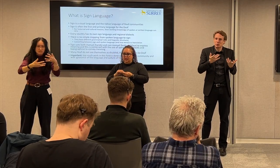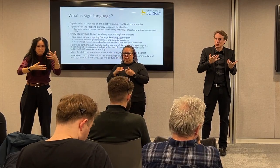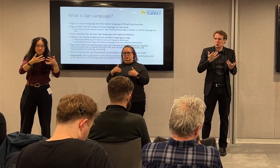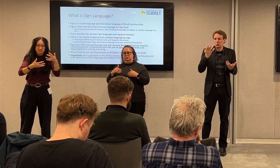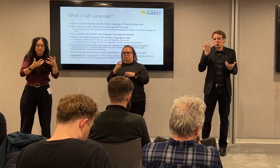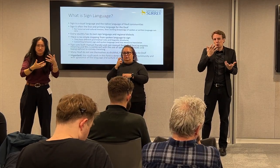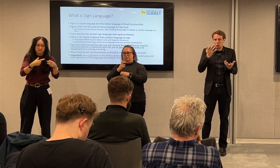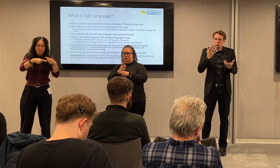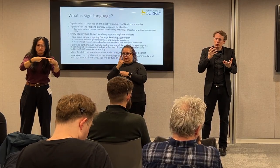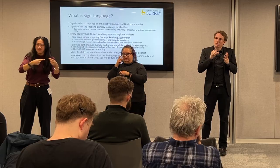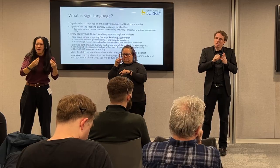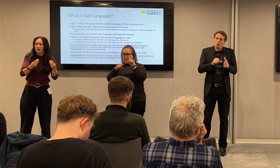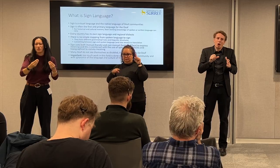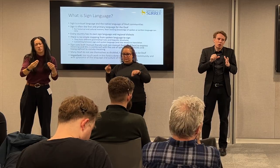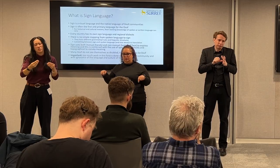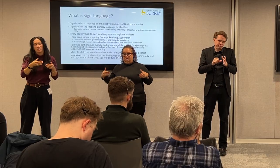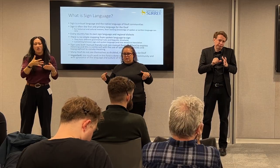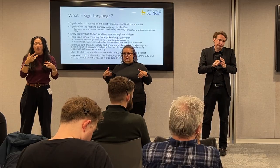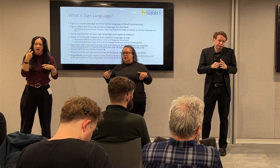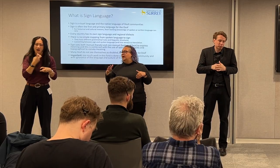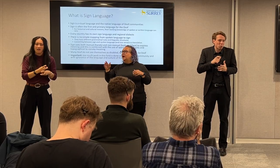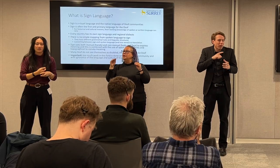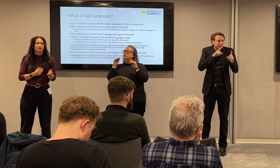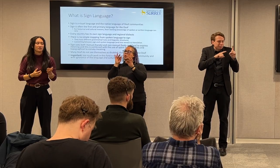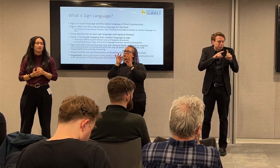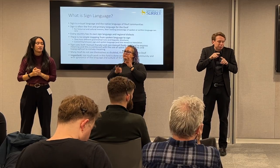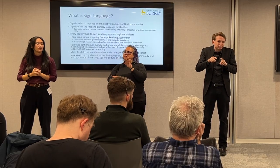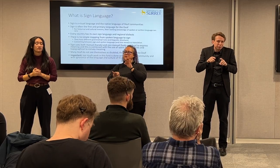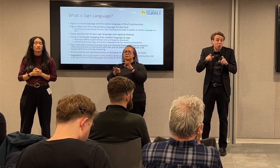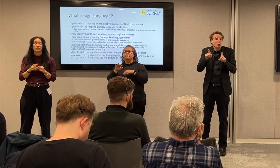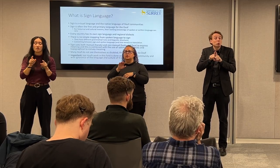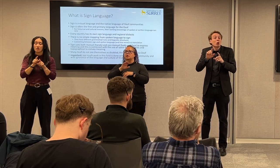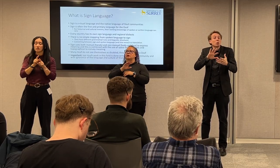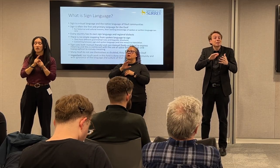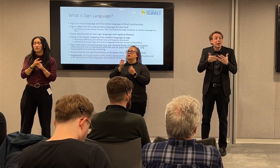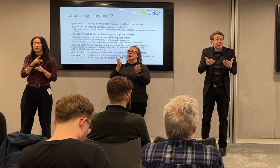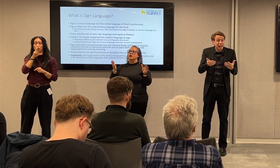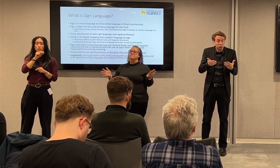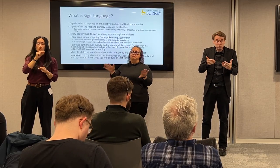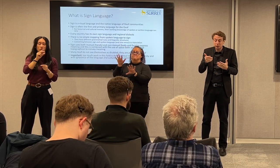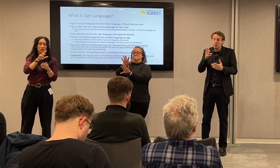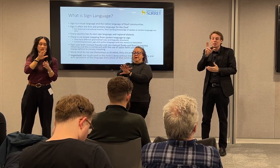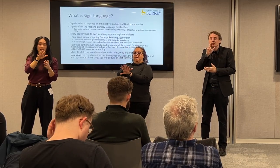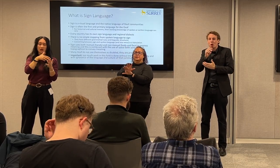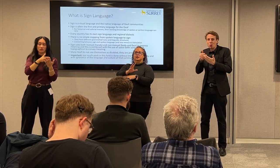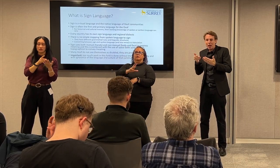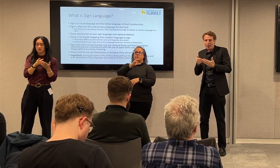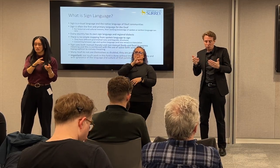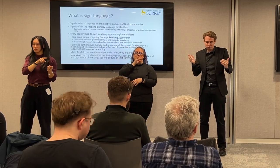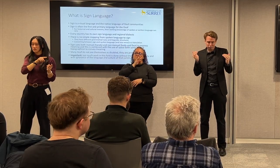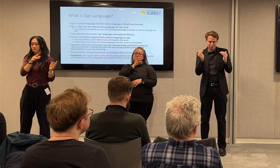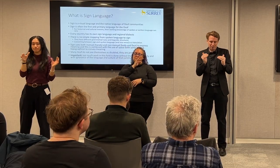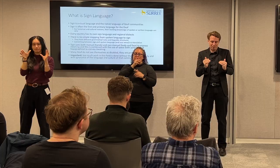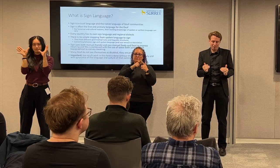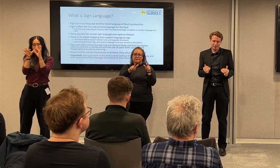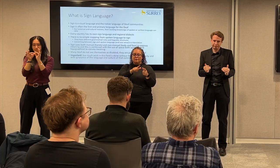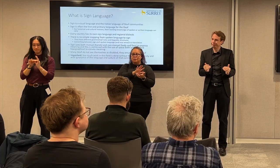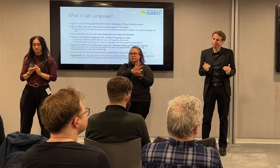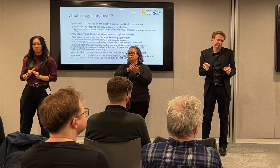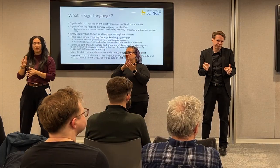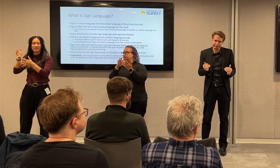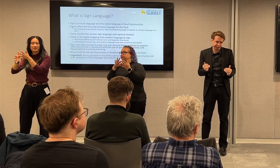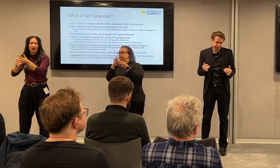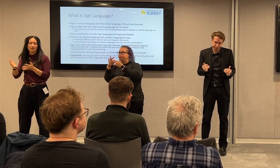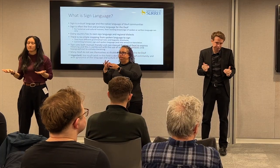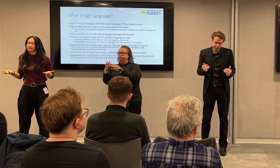variability. Also, there's no simple mapping from spoken language to sign. So, and we'll look a little bit about this translation process and the